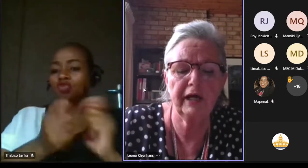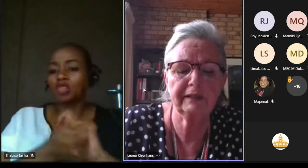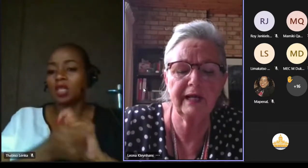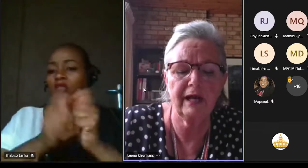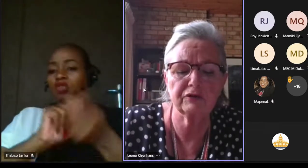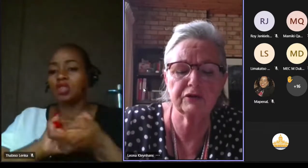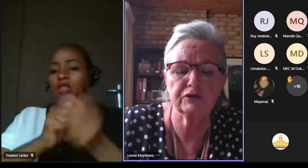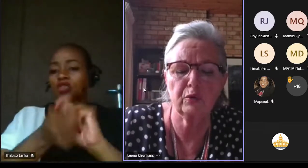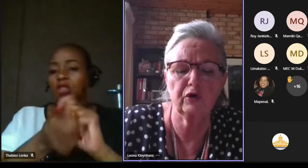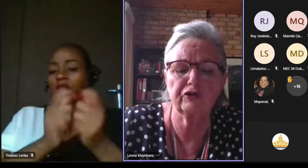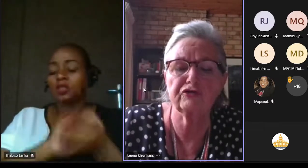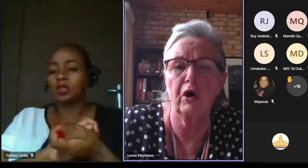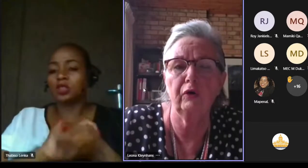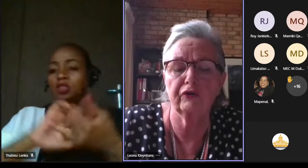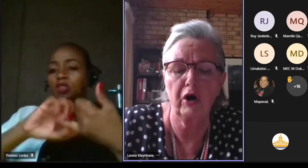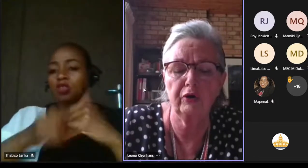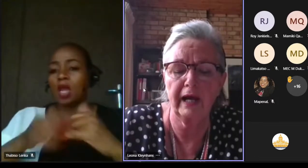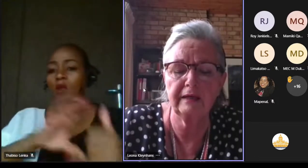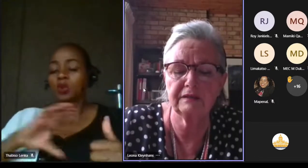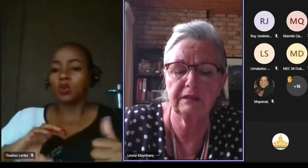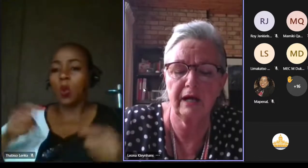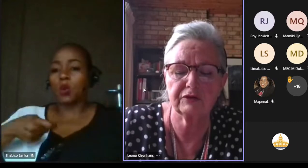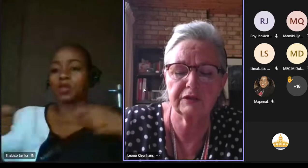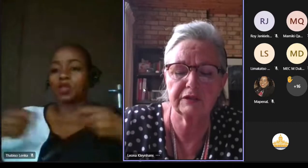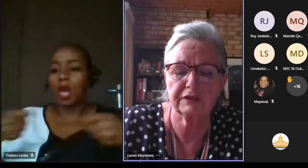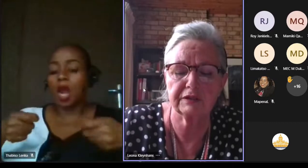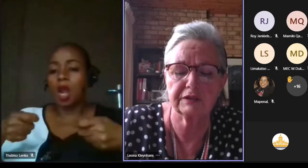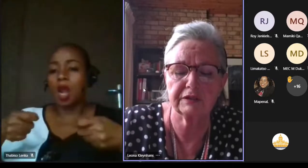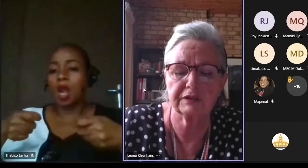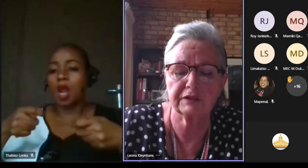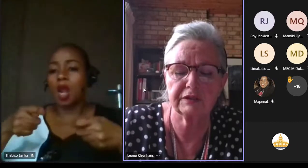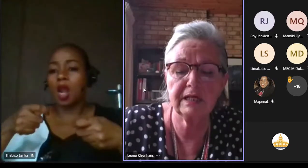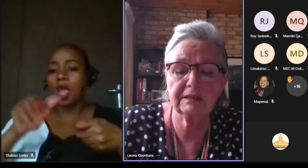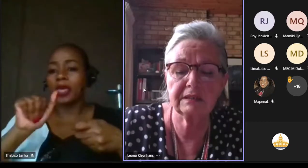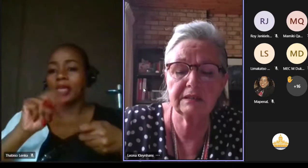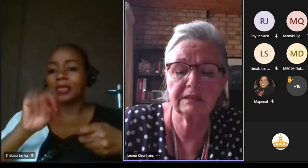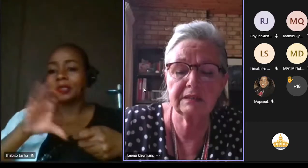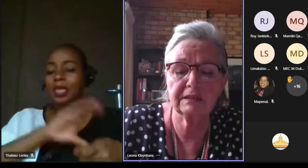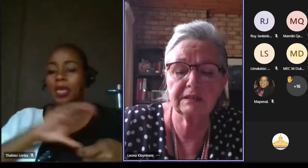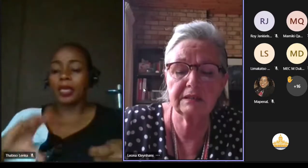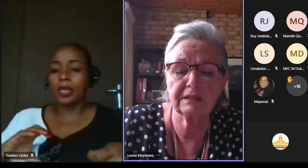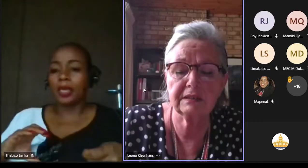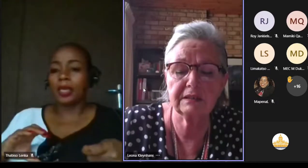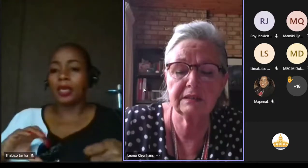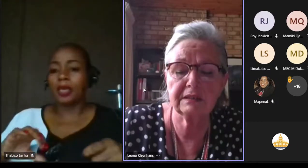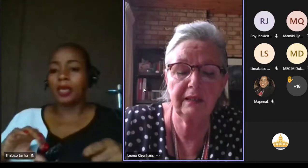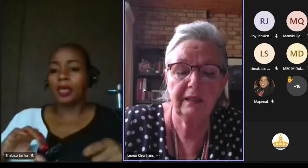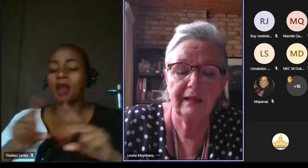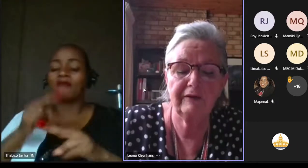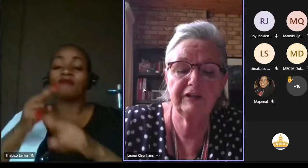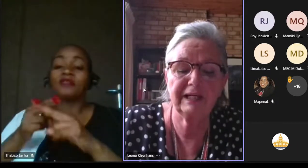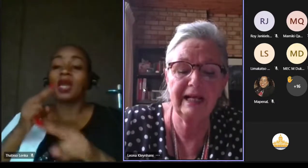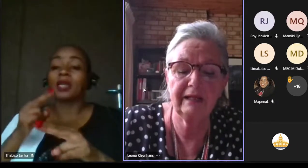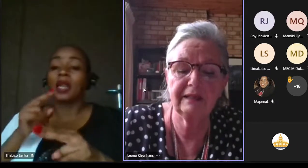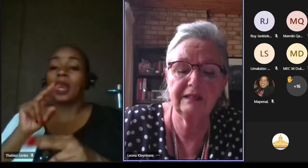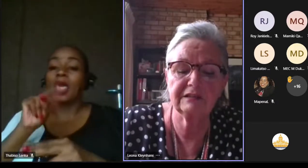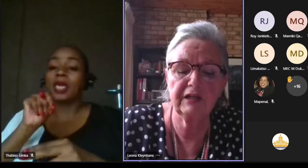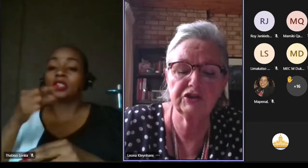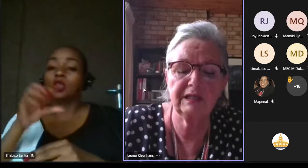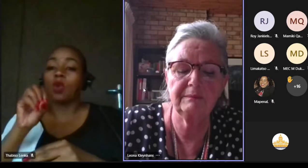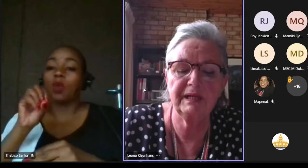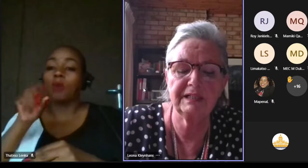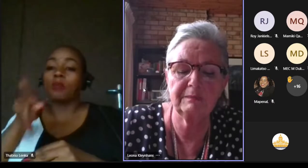to manipulate councils or control rogue ANC councillors, to the extent that the NCOP have declared